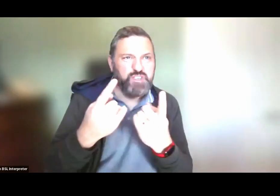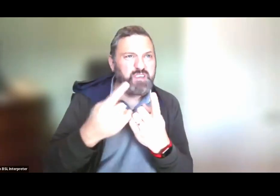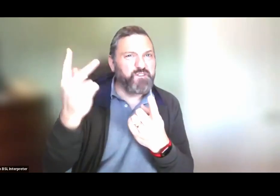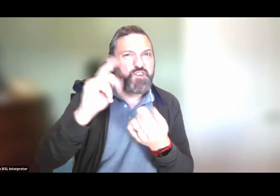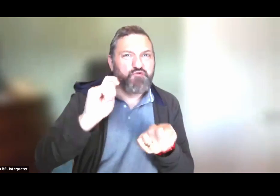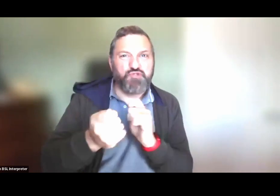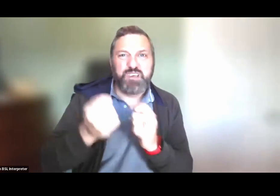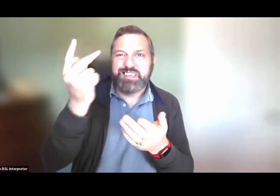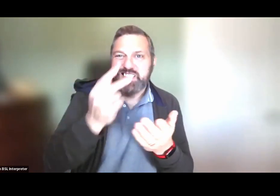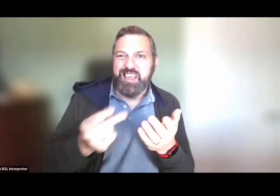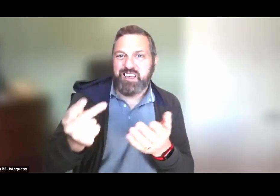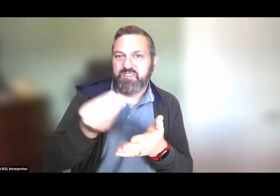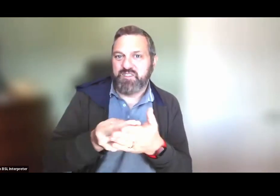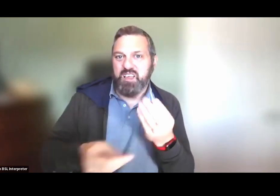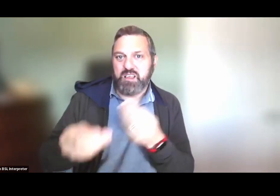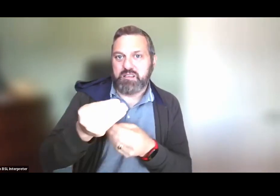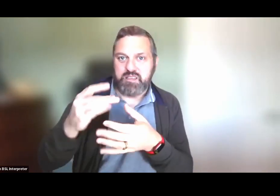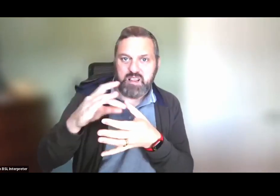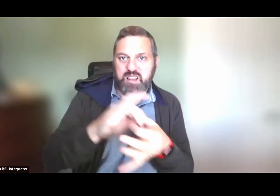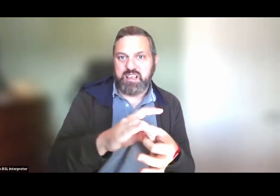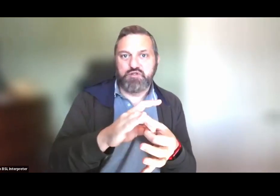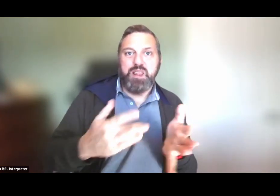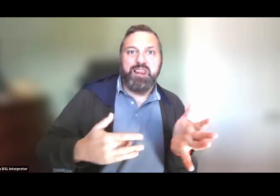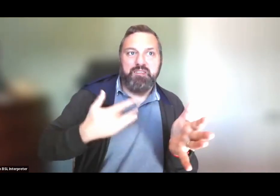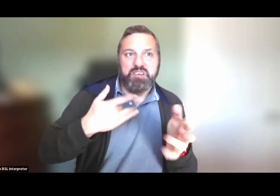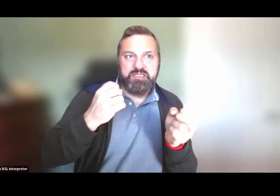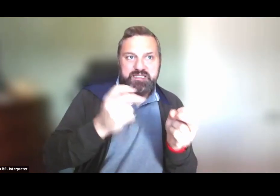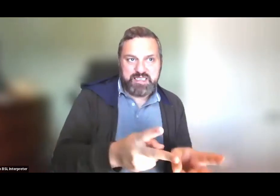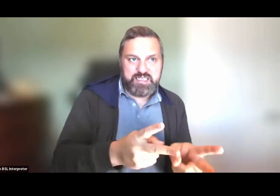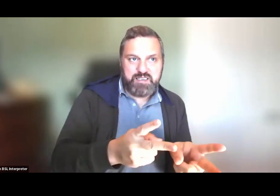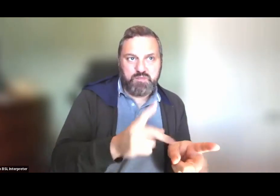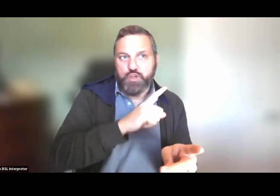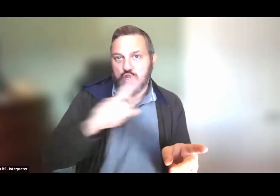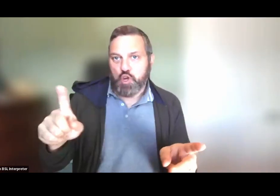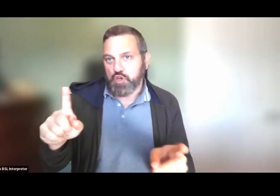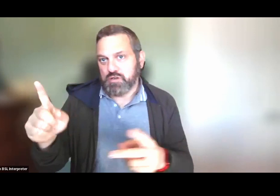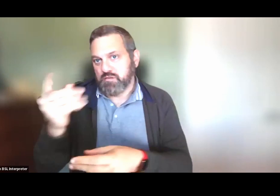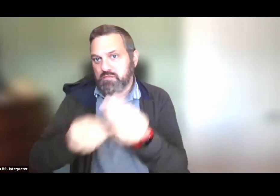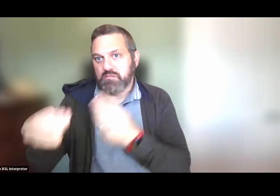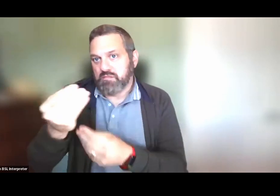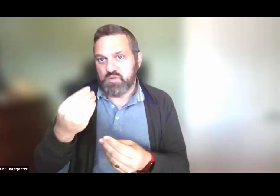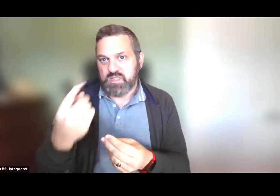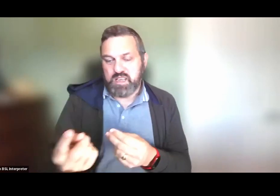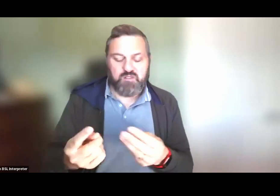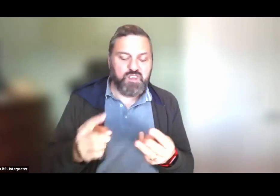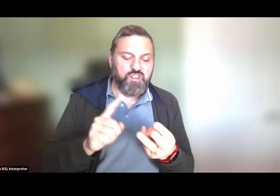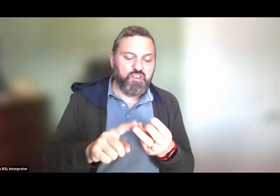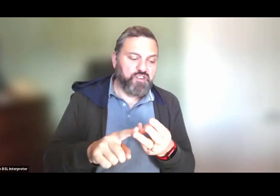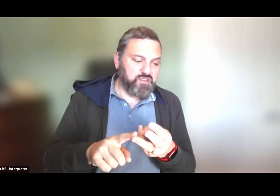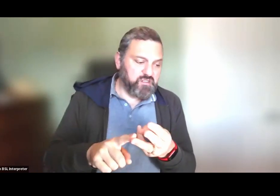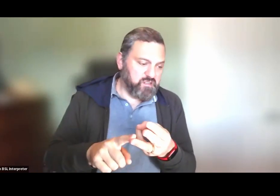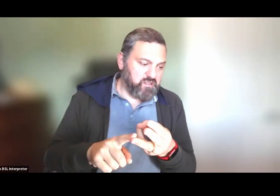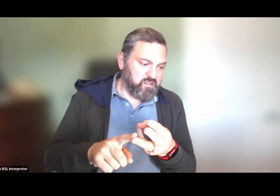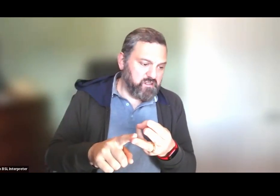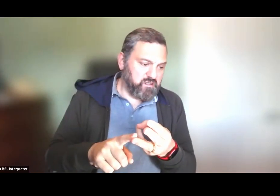redesigning finance so that it's actually in service to living systems rather than in service to itself. And then the third one, I